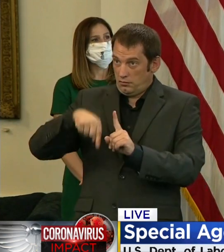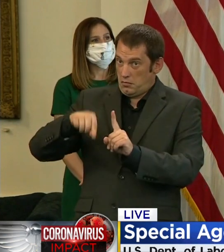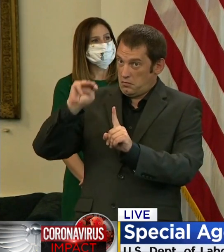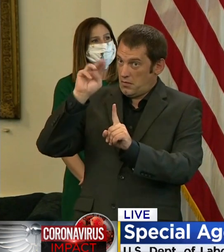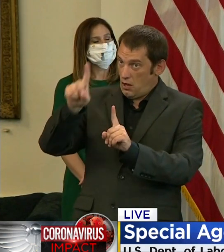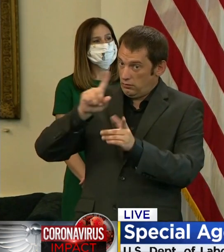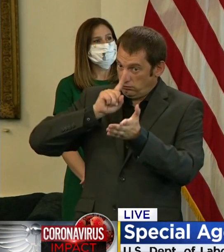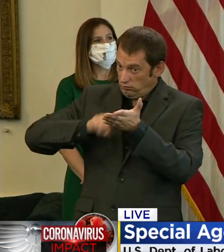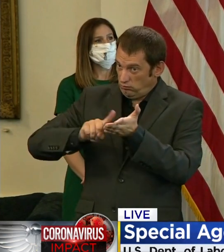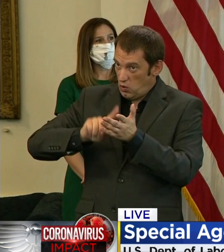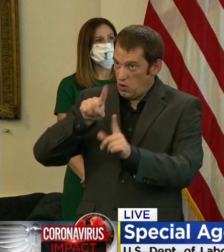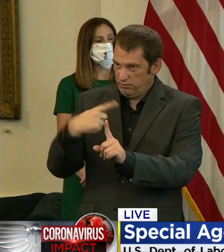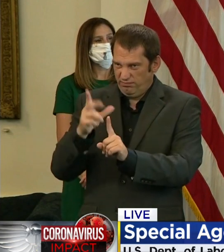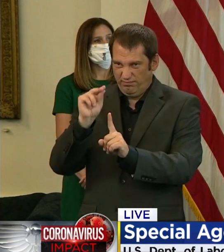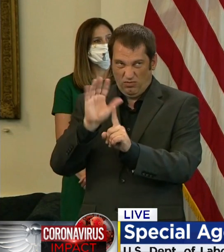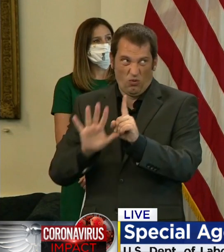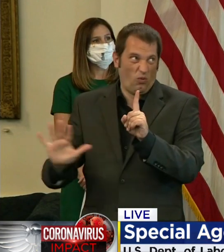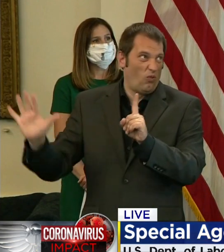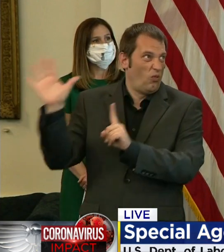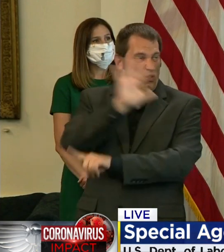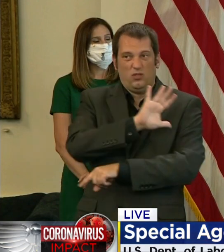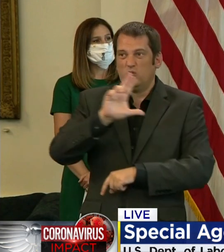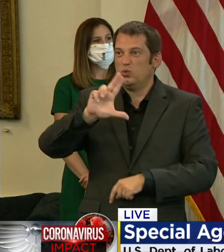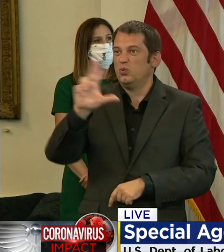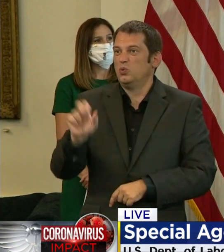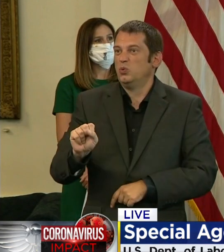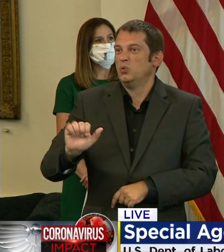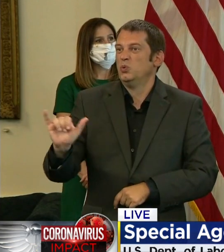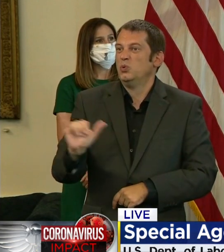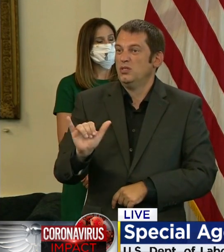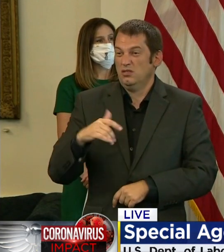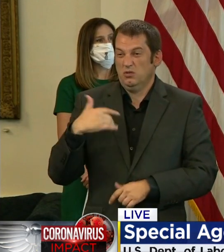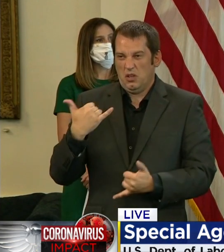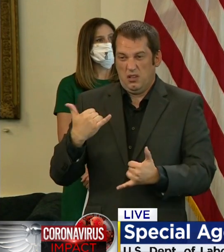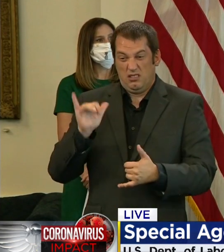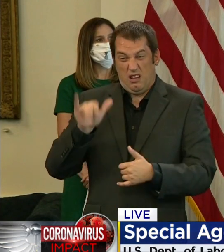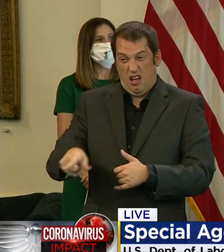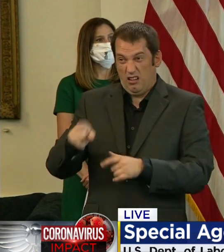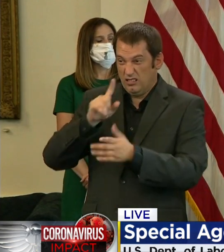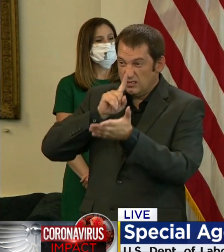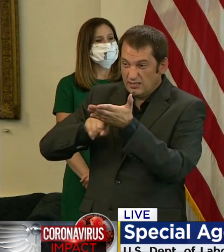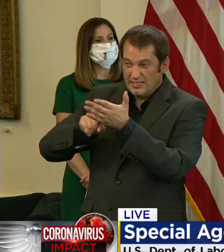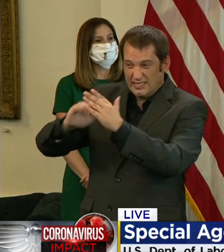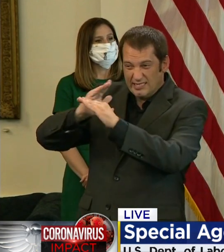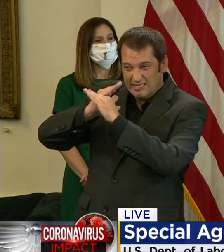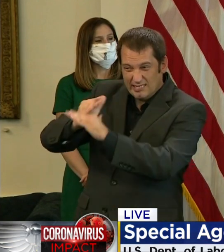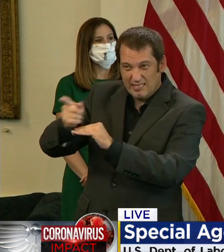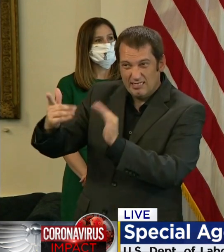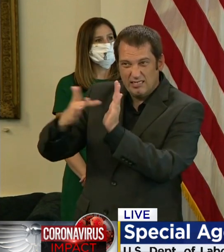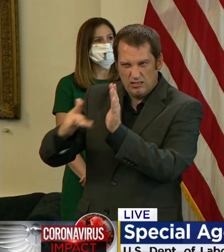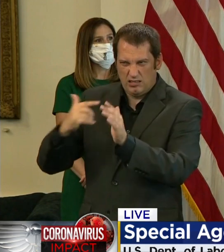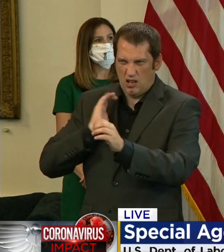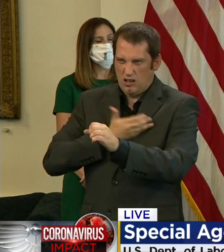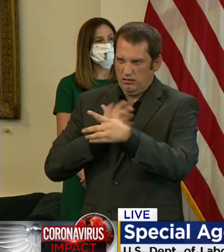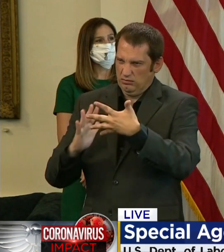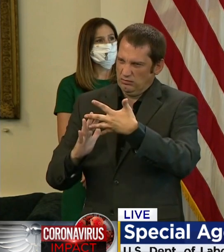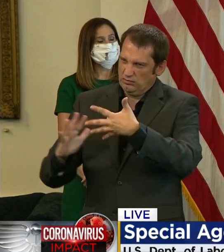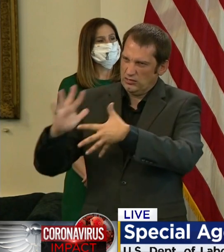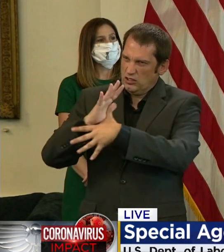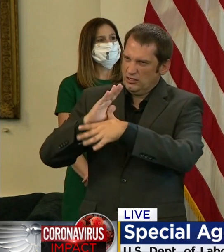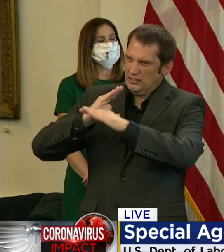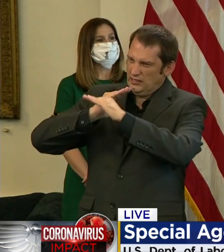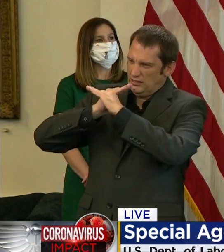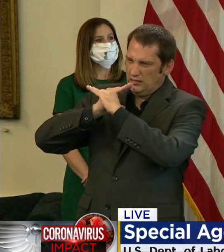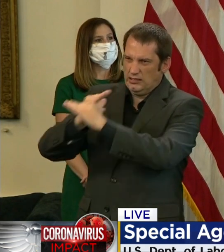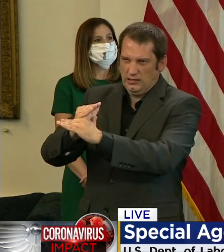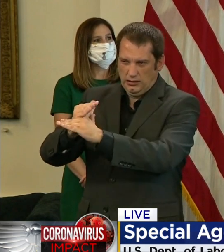has prioritized working with our state and federal partners to combat fraud being perpetrated against the unemployment insurance program. A major focus of